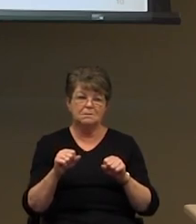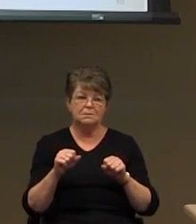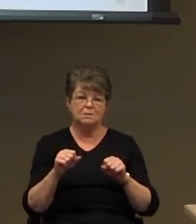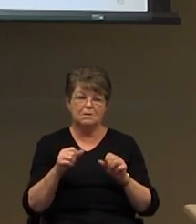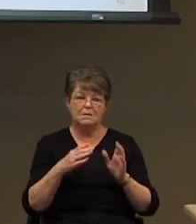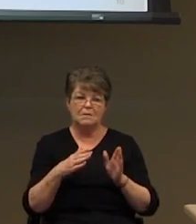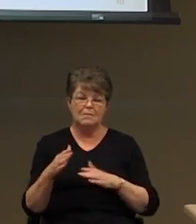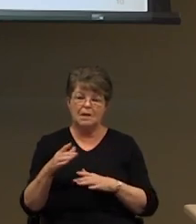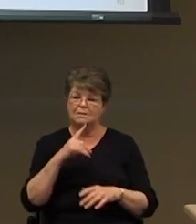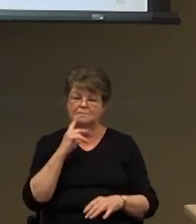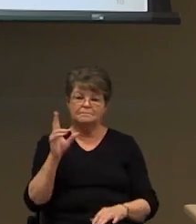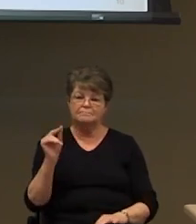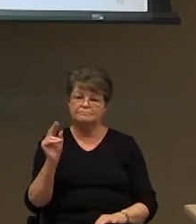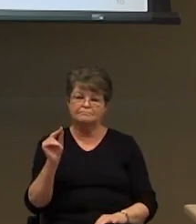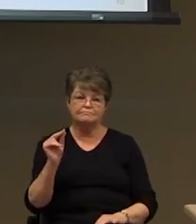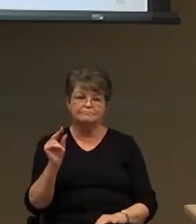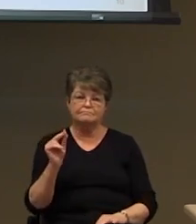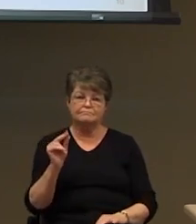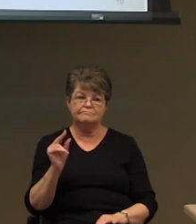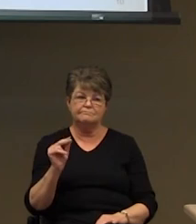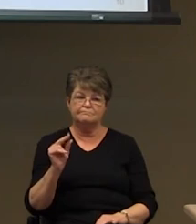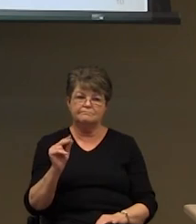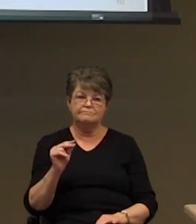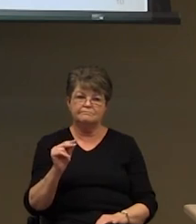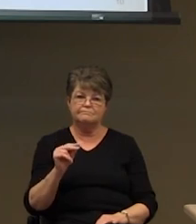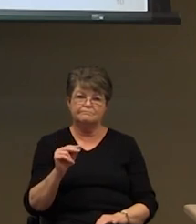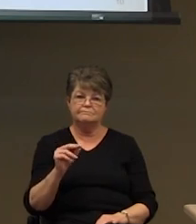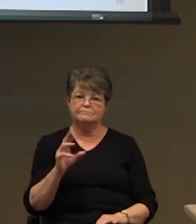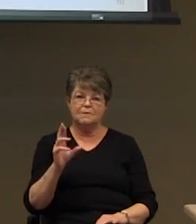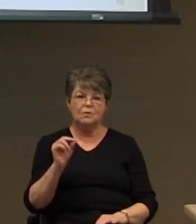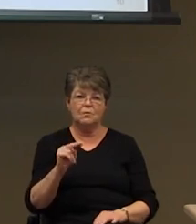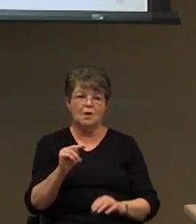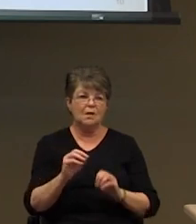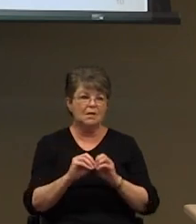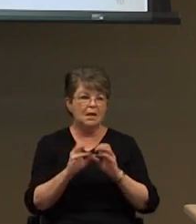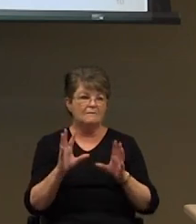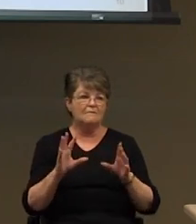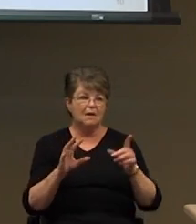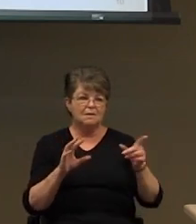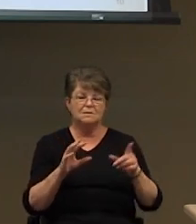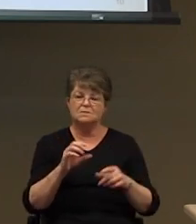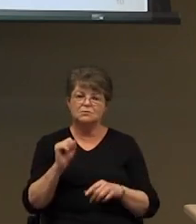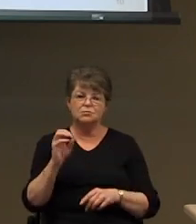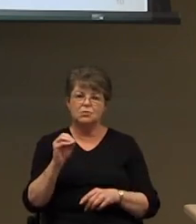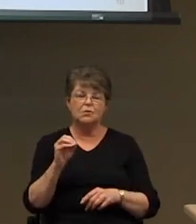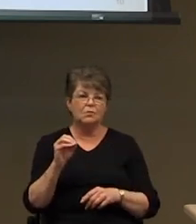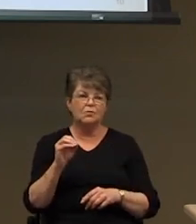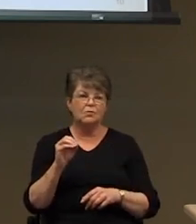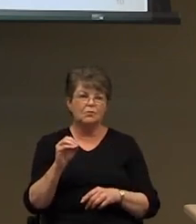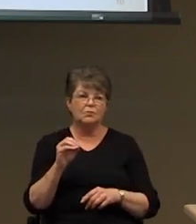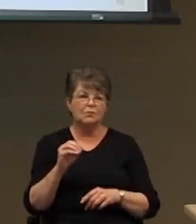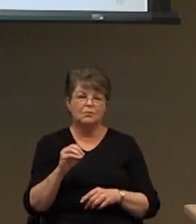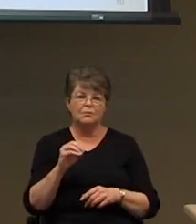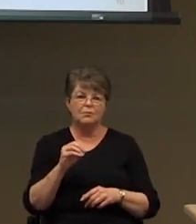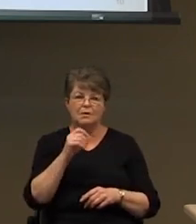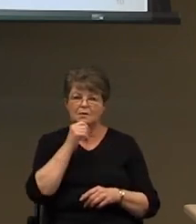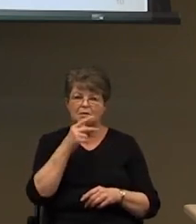the plan? Nope. Nope. Ron clarified this for me earlier today, so I'm not gonna steal anybody's